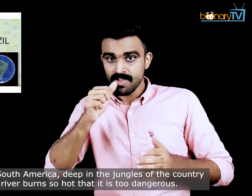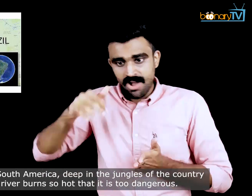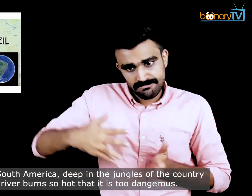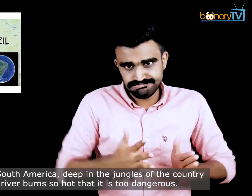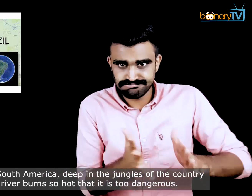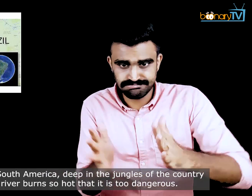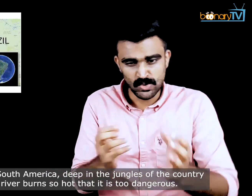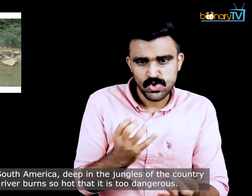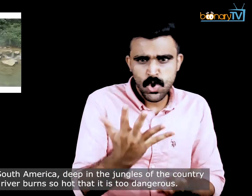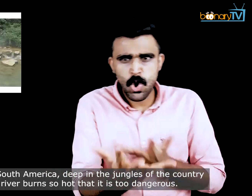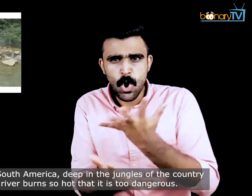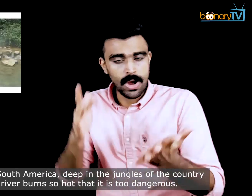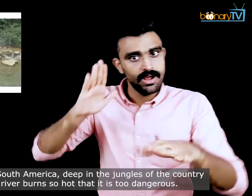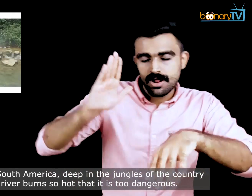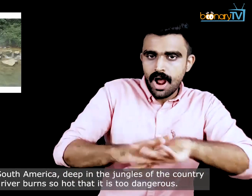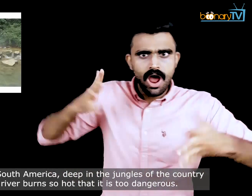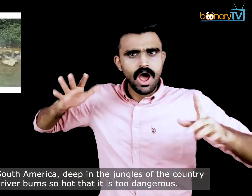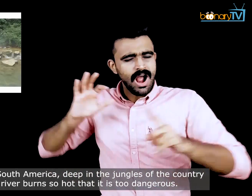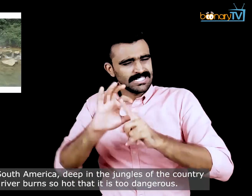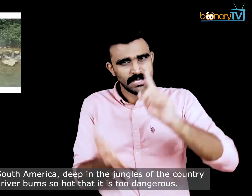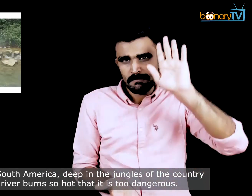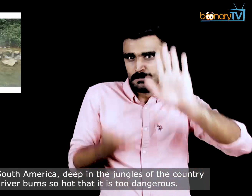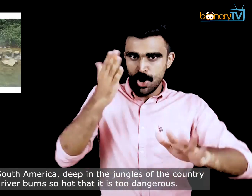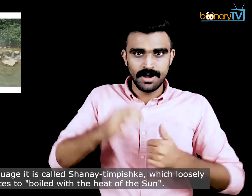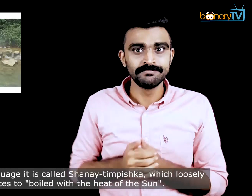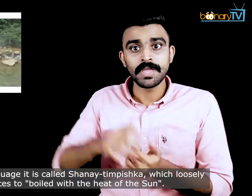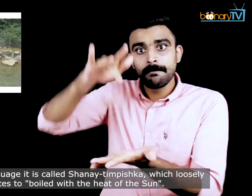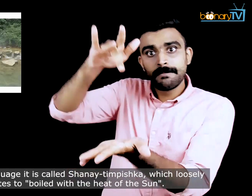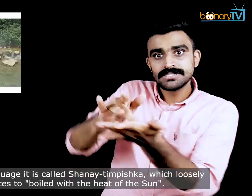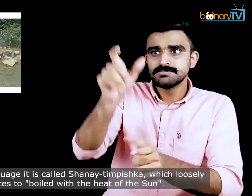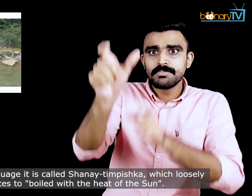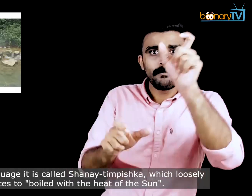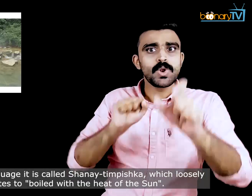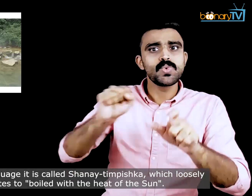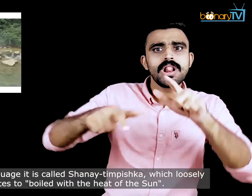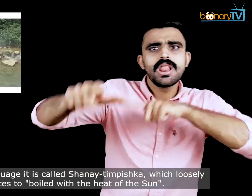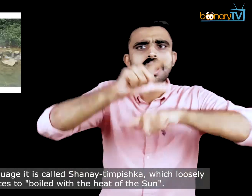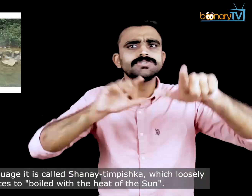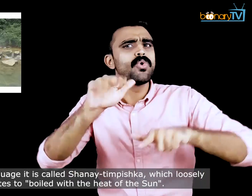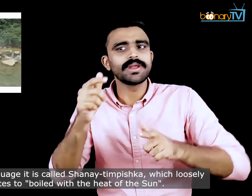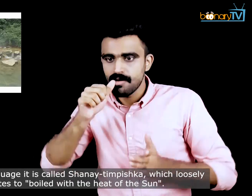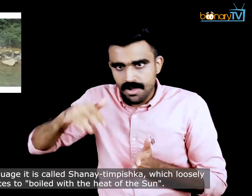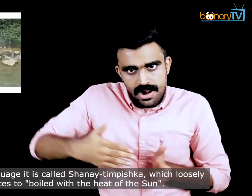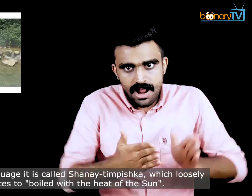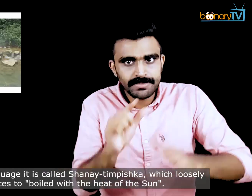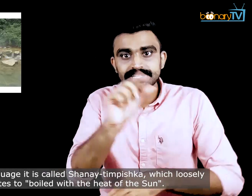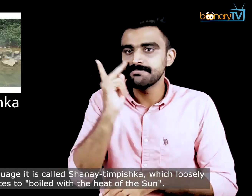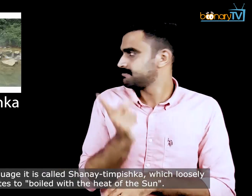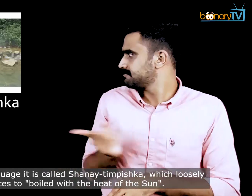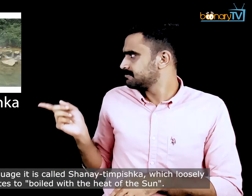so hot that it is too dangerous. In the local language, is called Shanae Timpishka,